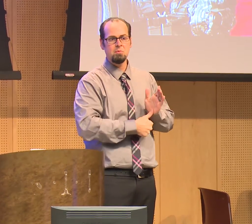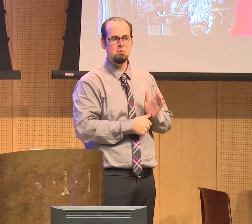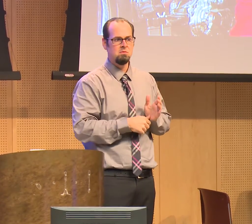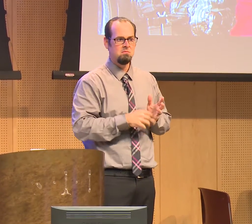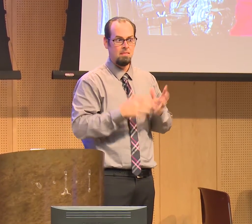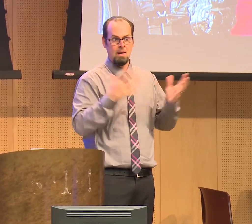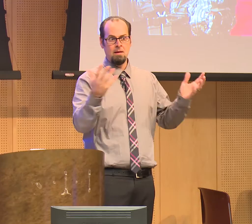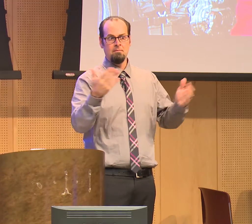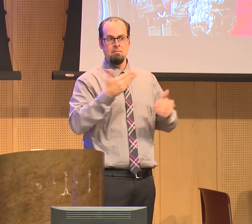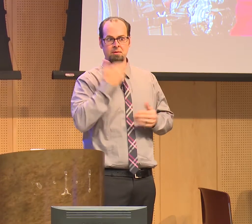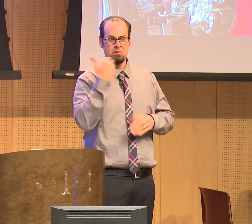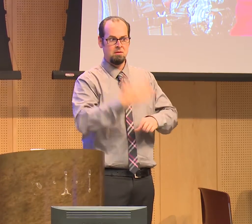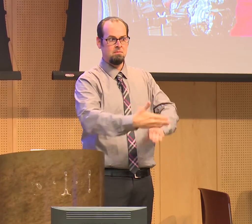changes in those 13 years.